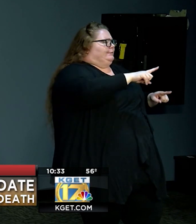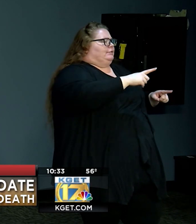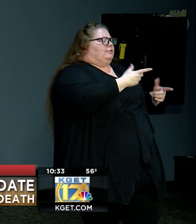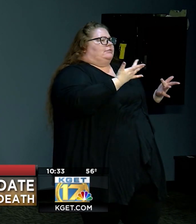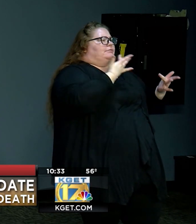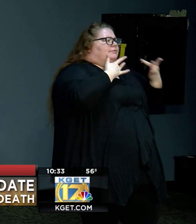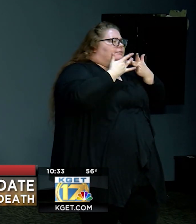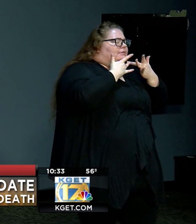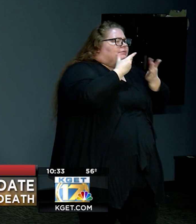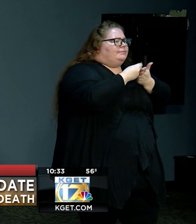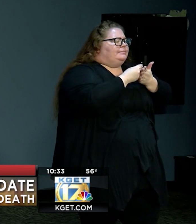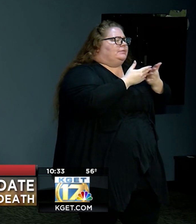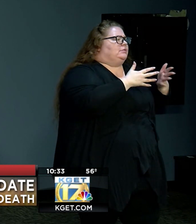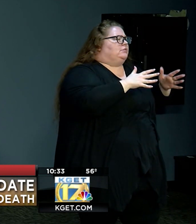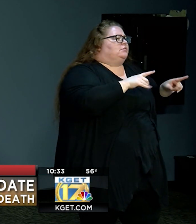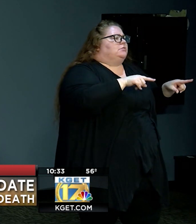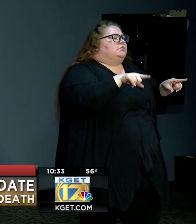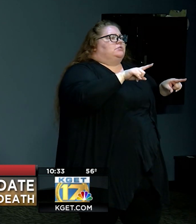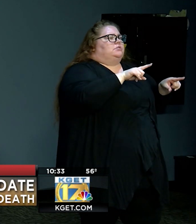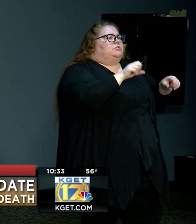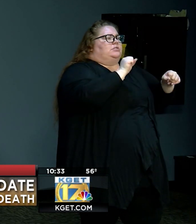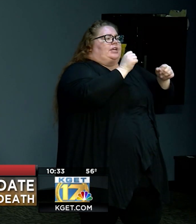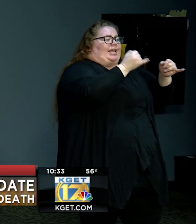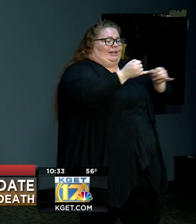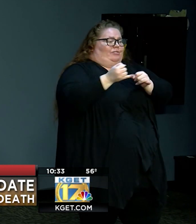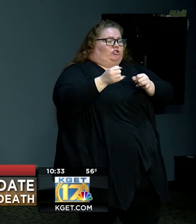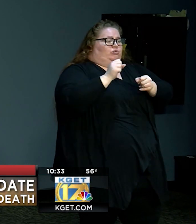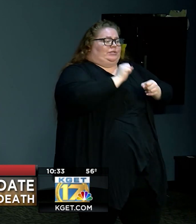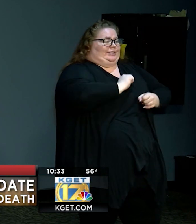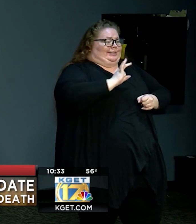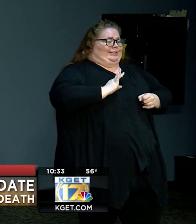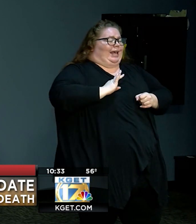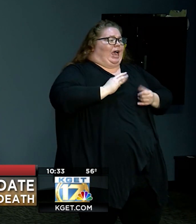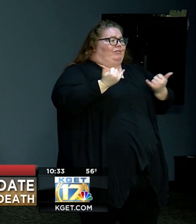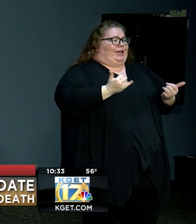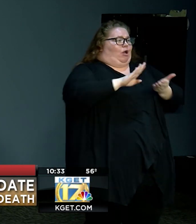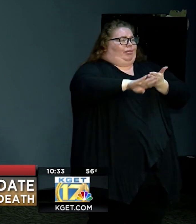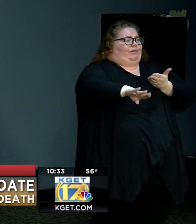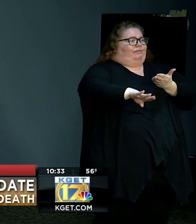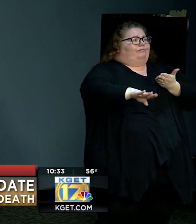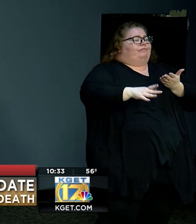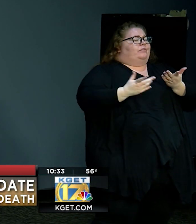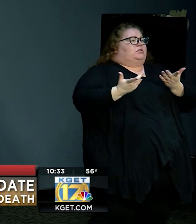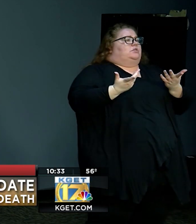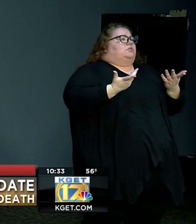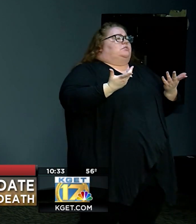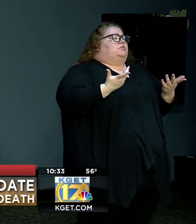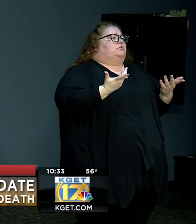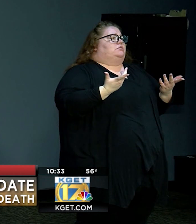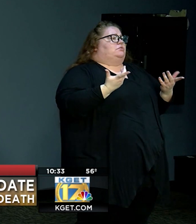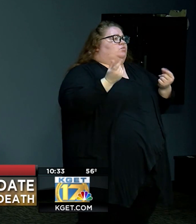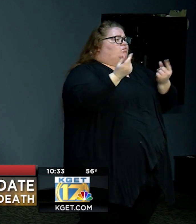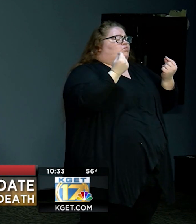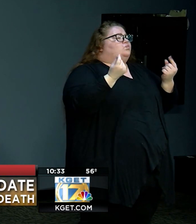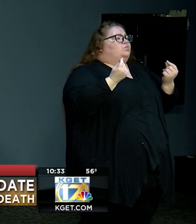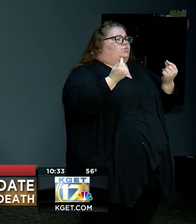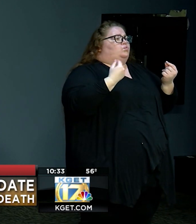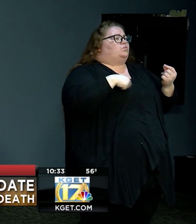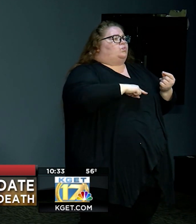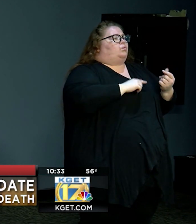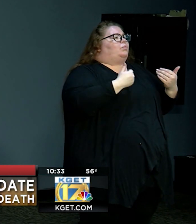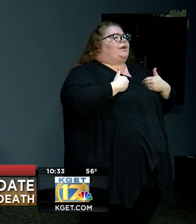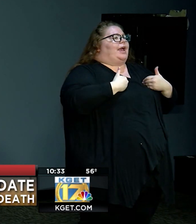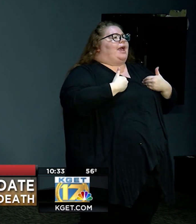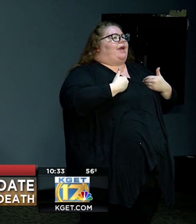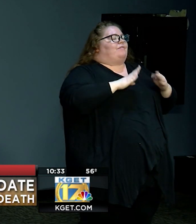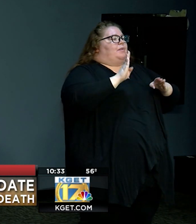distress, and individuals that may have been employed by those businesses that are doing the right thing to close. So there has been launched a business